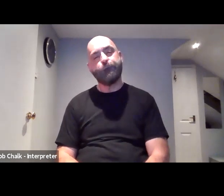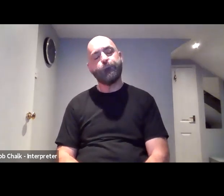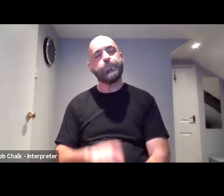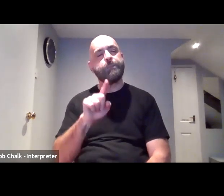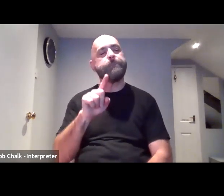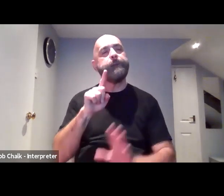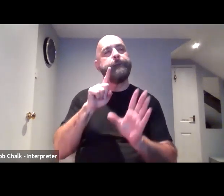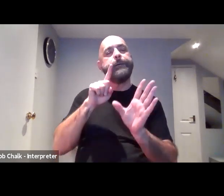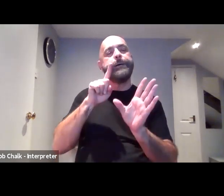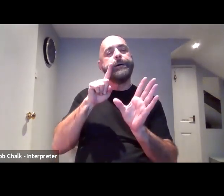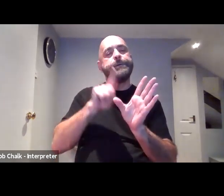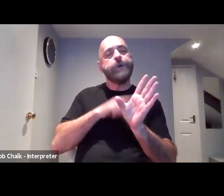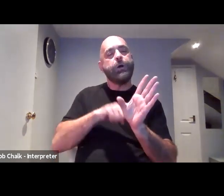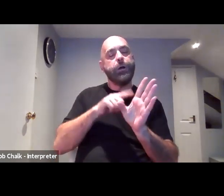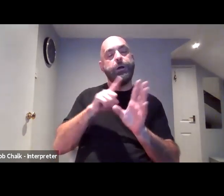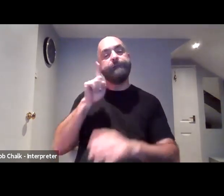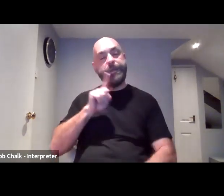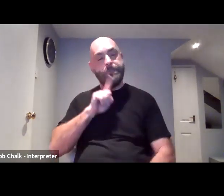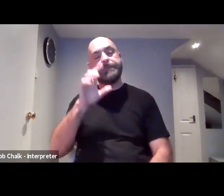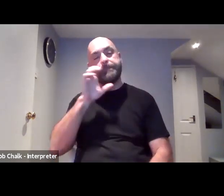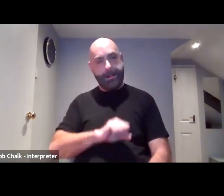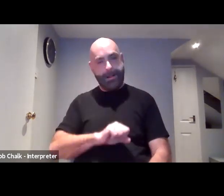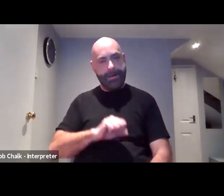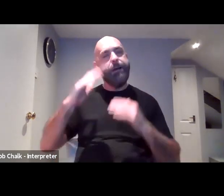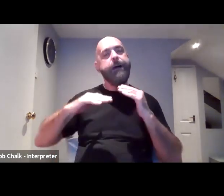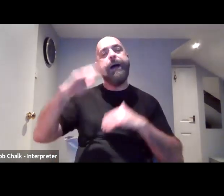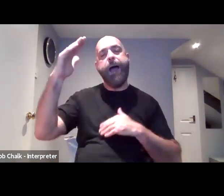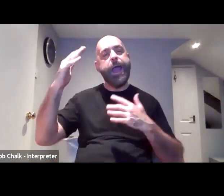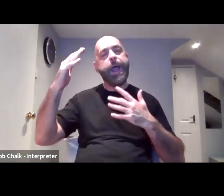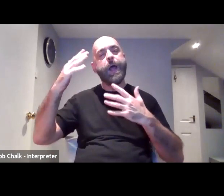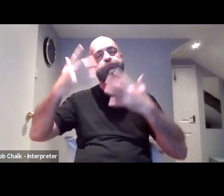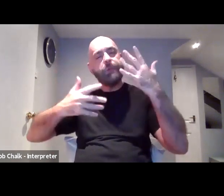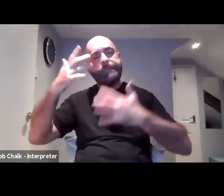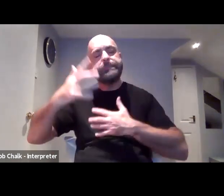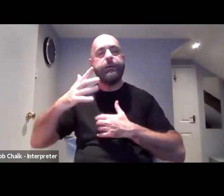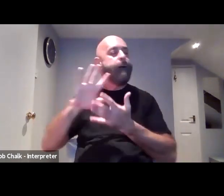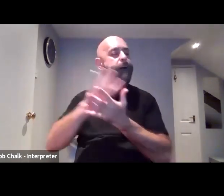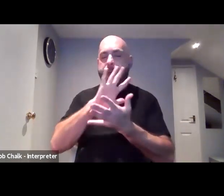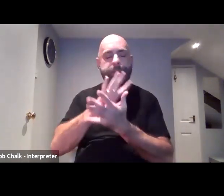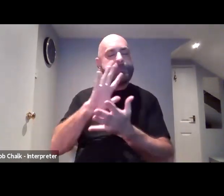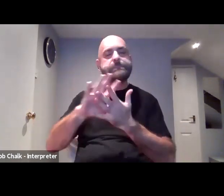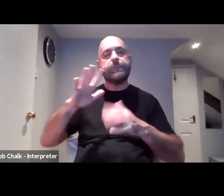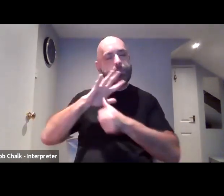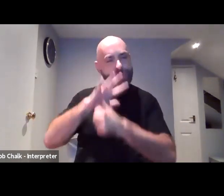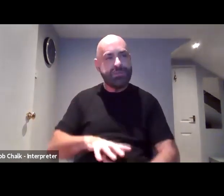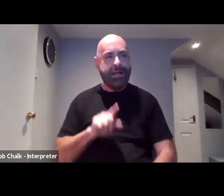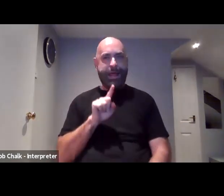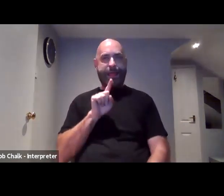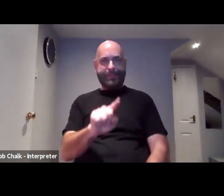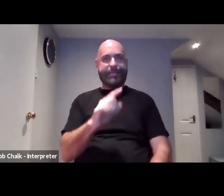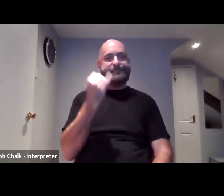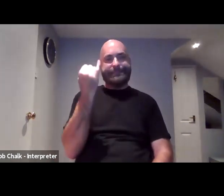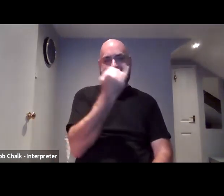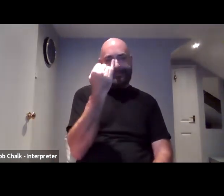Younger females and males had higher rates of unhappiness and depression during lockdown. This is 16